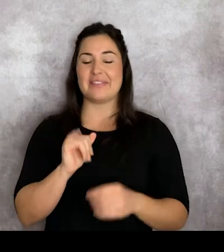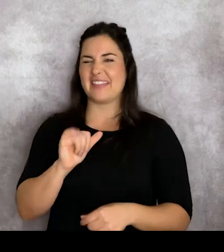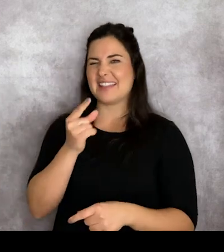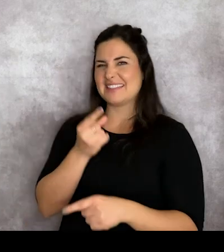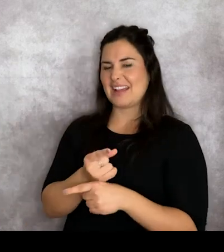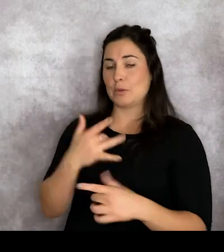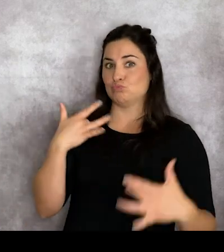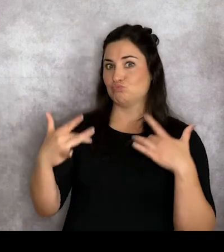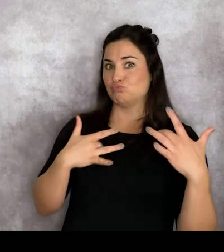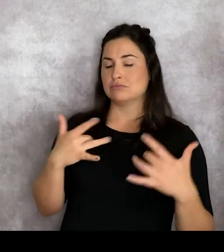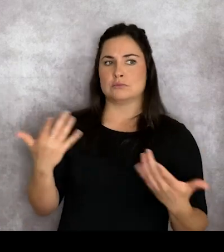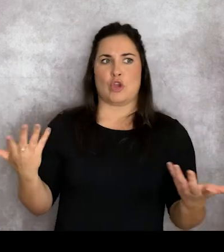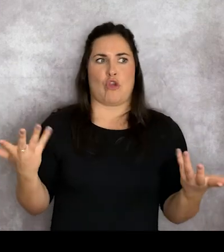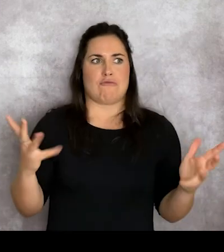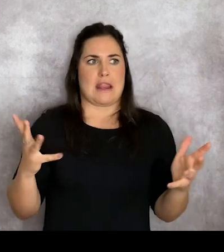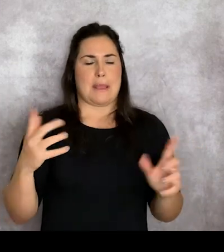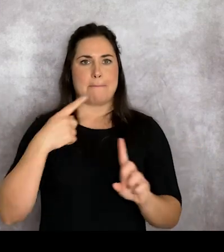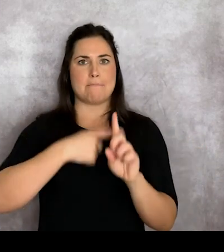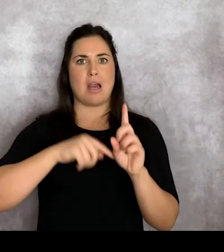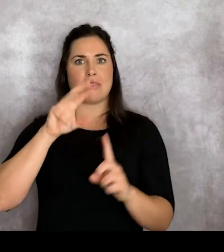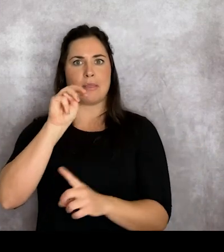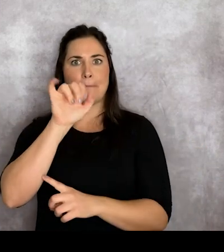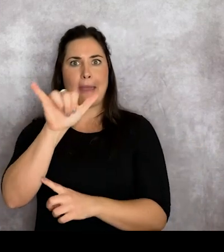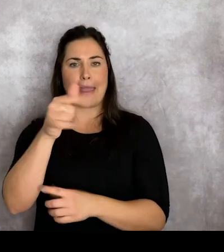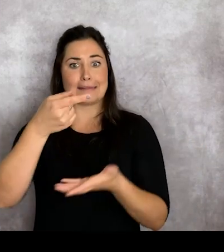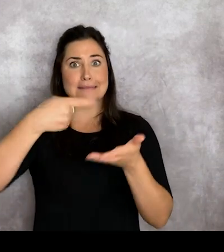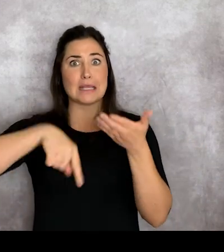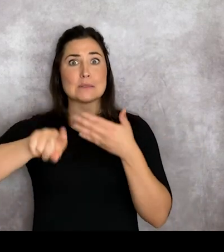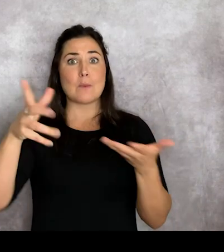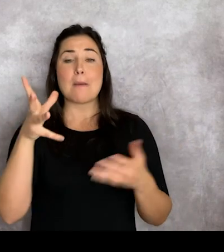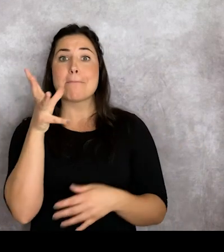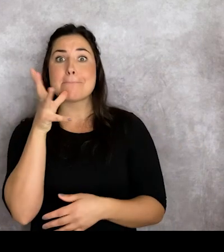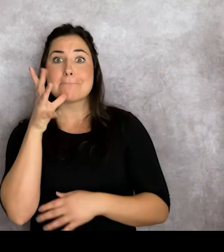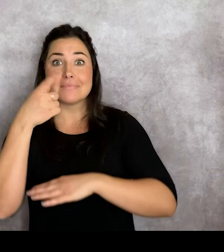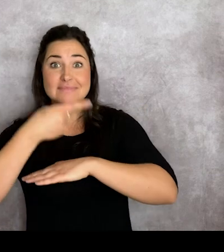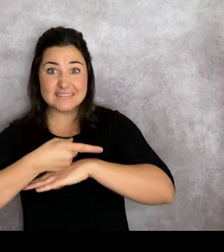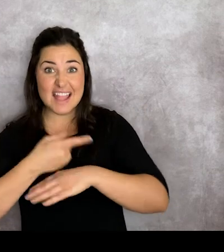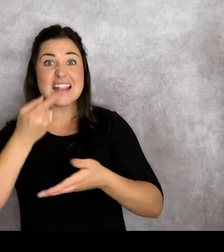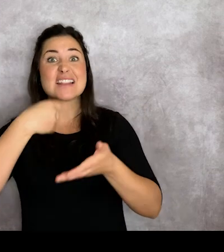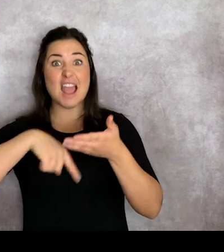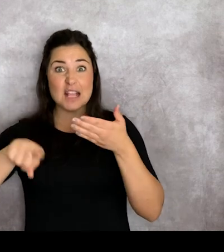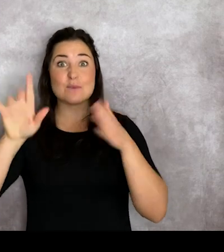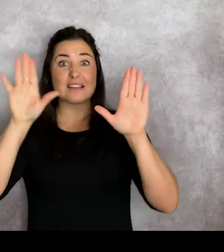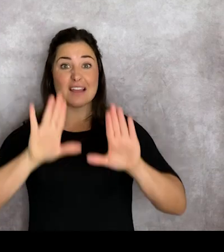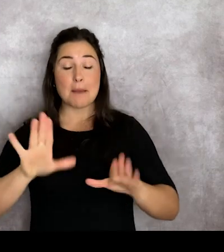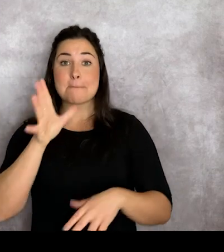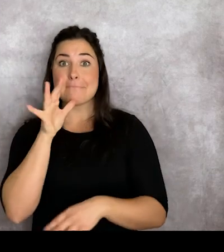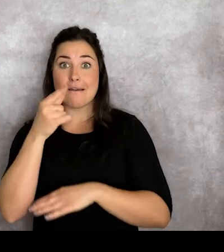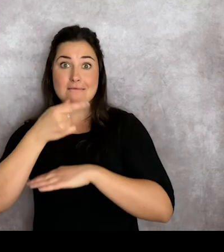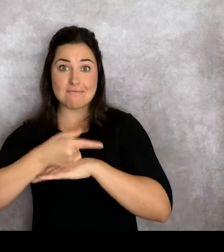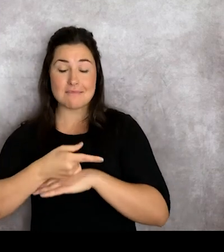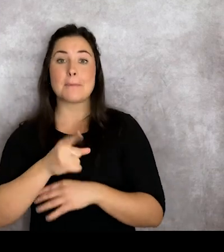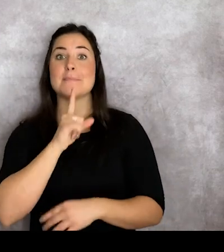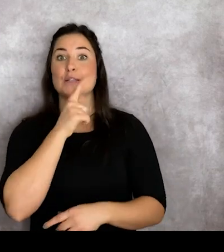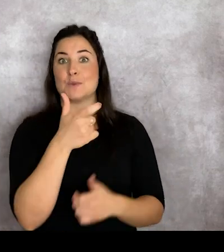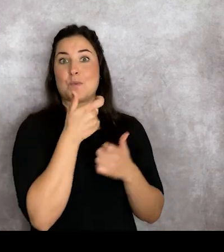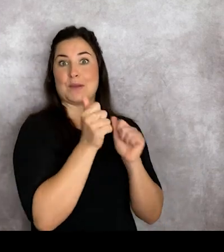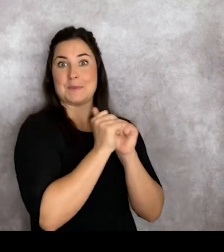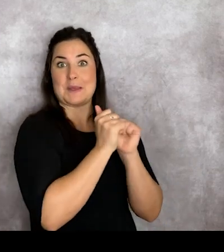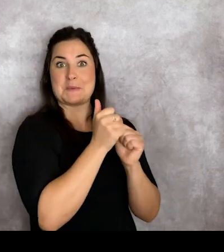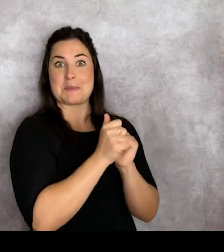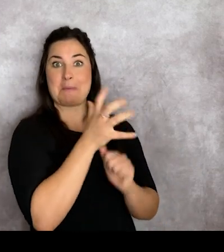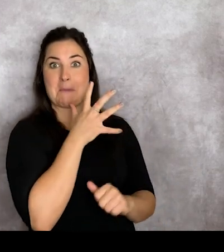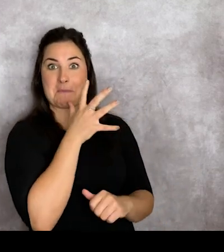excited. We're already in May. Wow. And next week is Mother's Day. Wow. Next week is Mother's Day. So make sure Monday. To tune in.